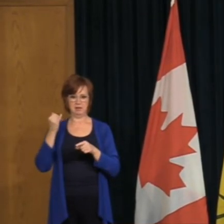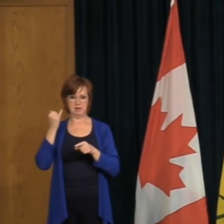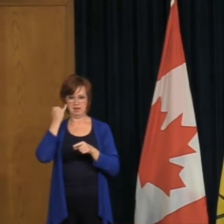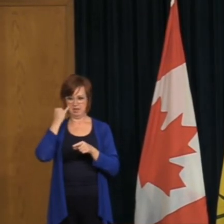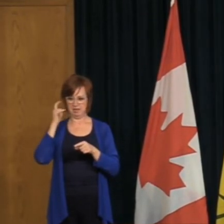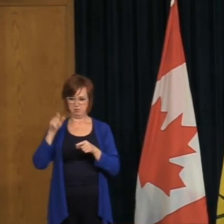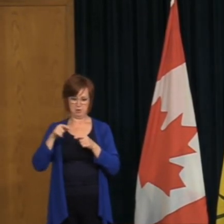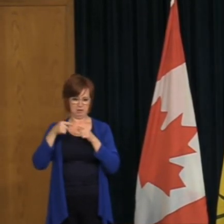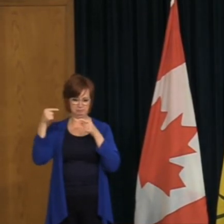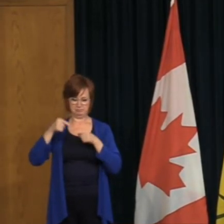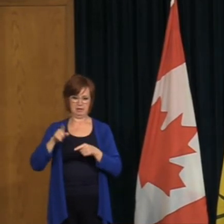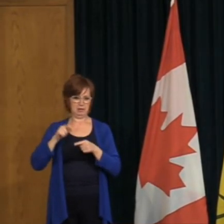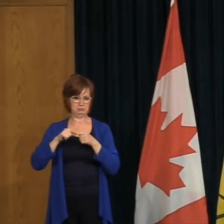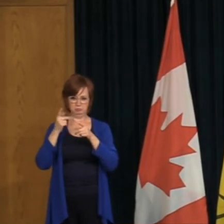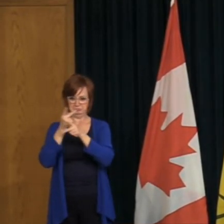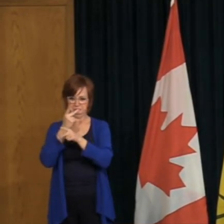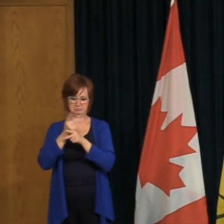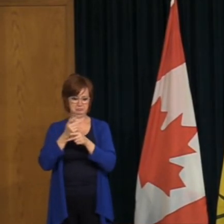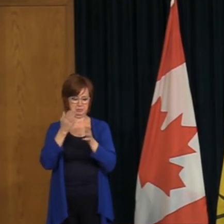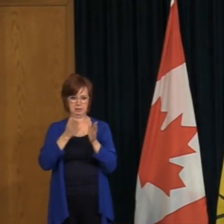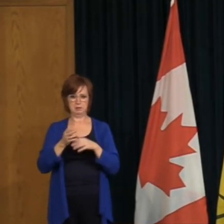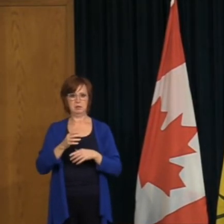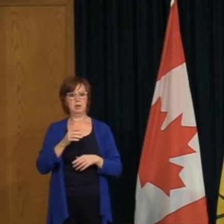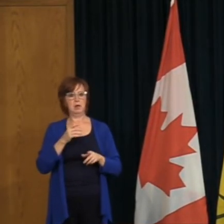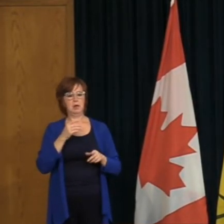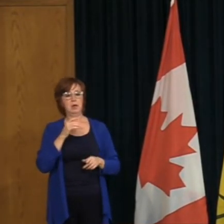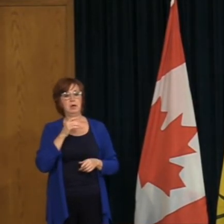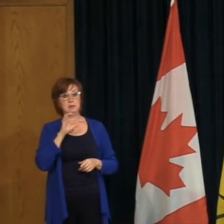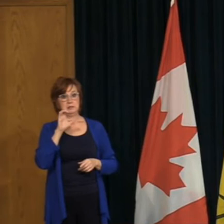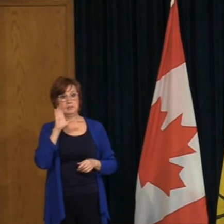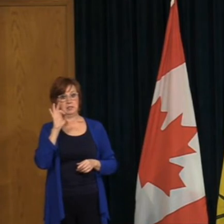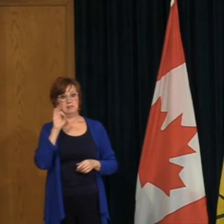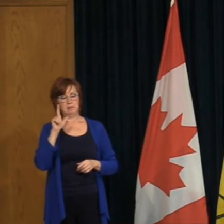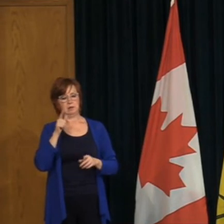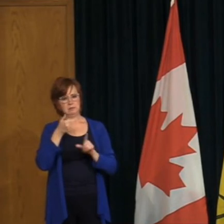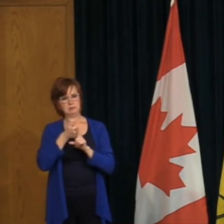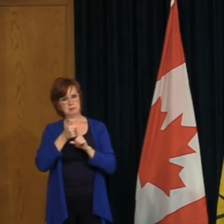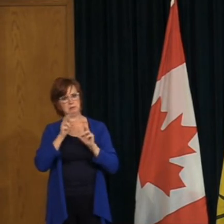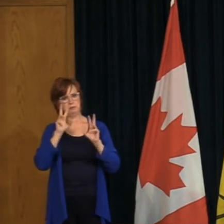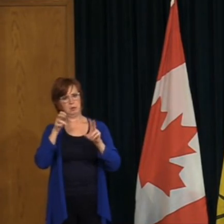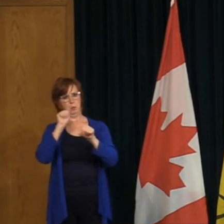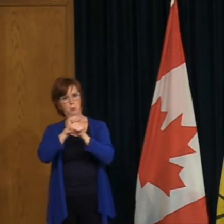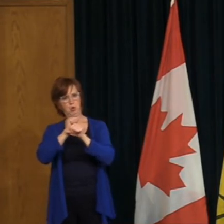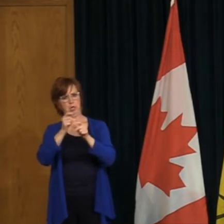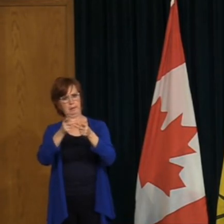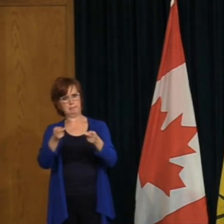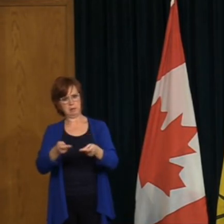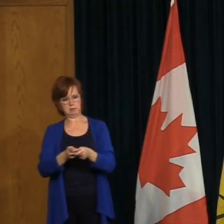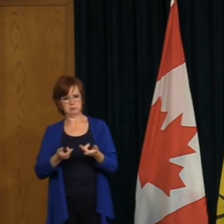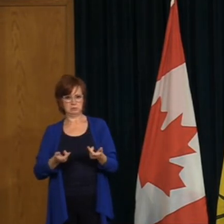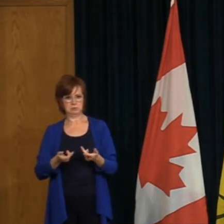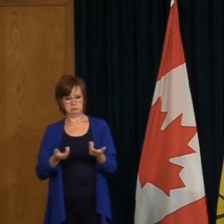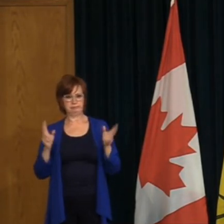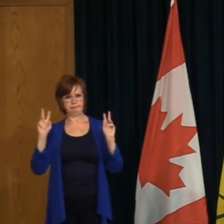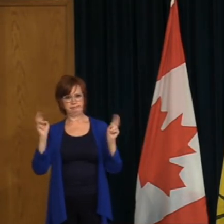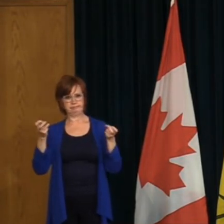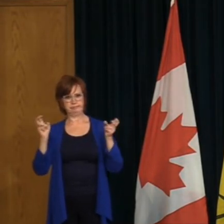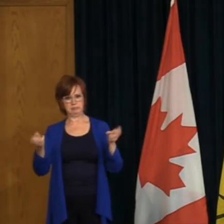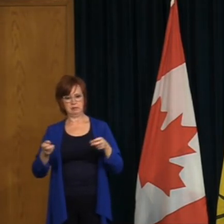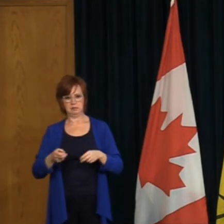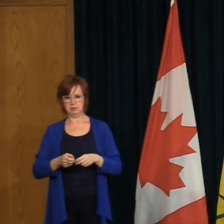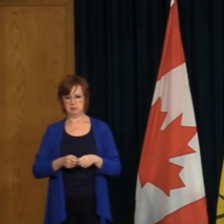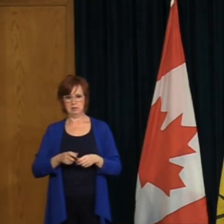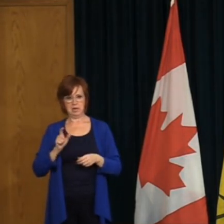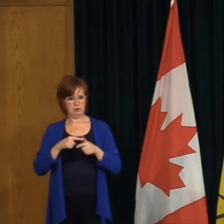workplace. The CFL would be considered a workplace. There's a number of workplaces here in the province that have worked throughout the pandemic